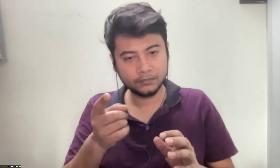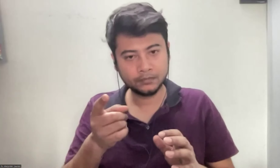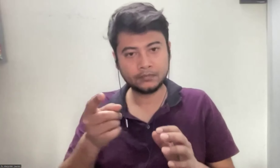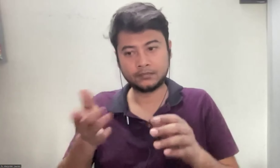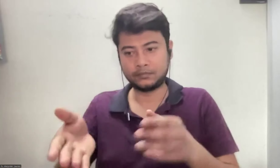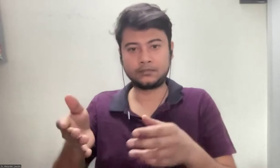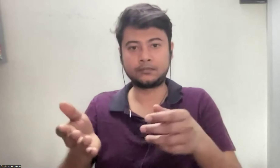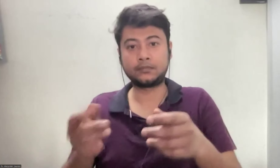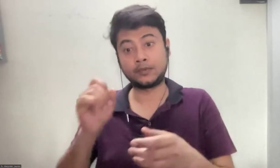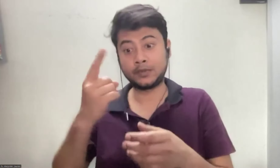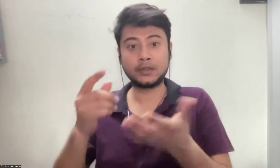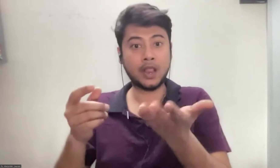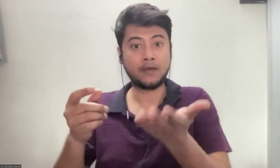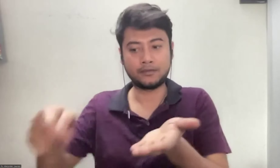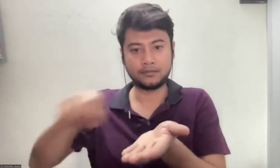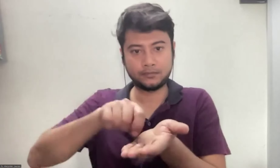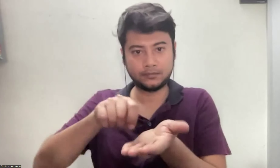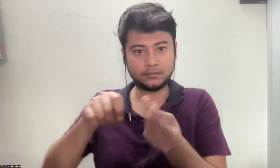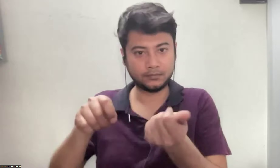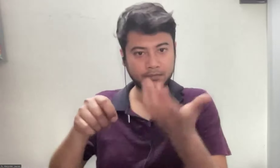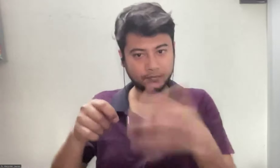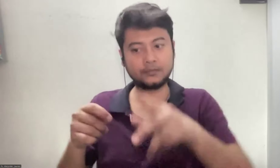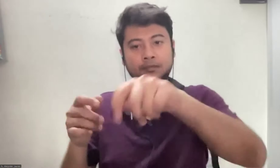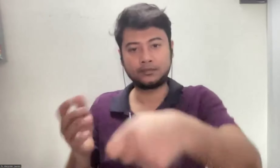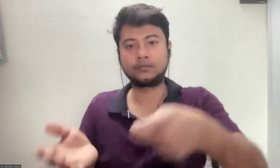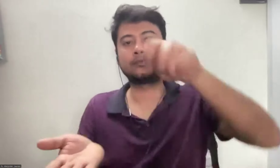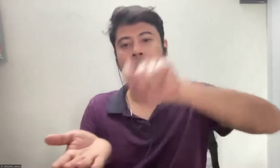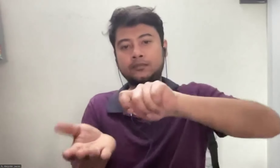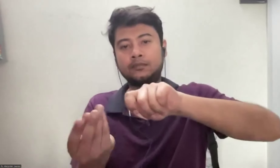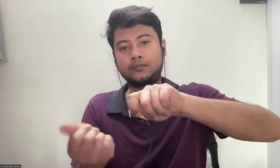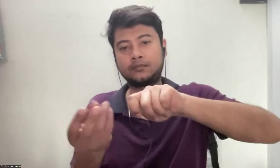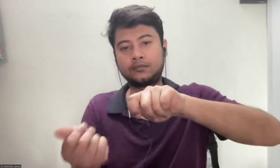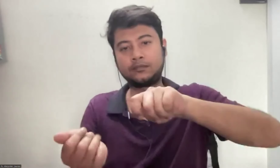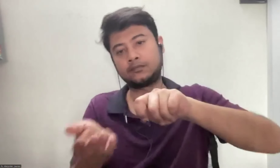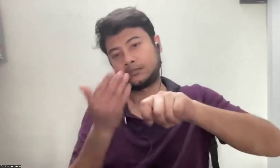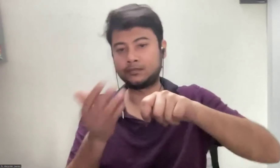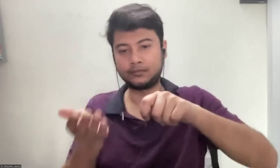So now your right hand is pure. Now you can take the spoon in the right.